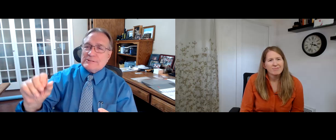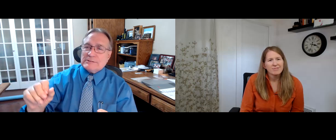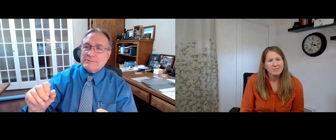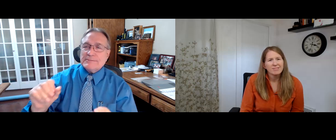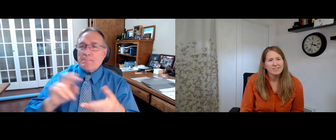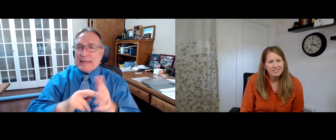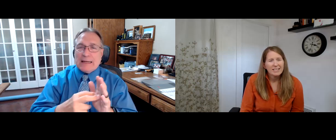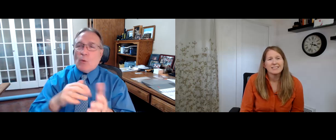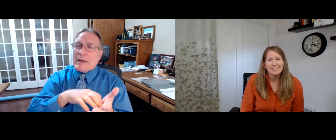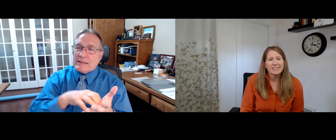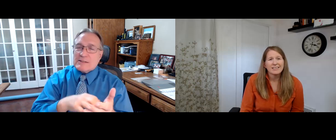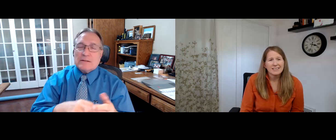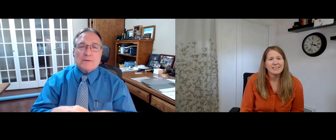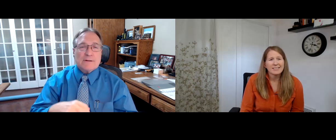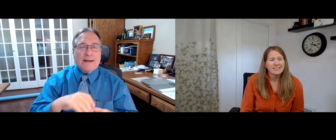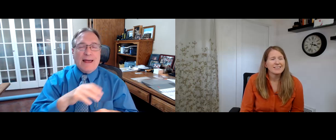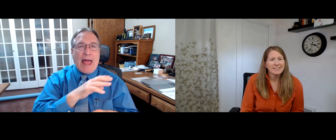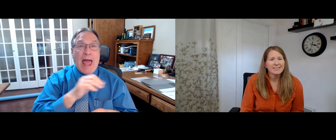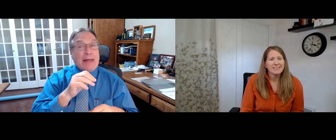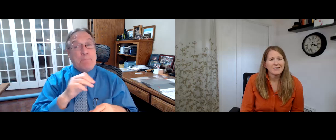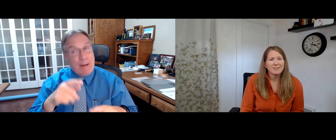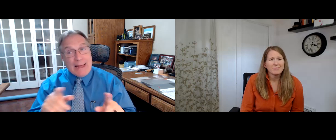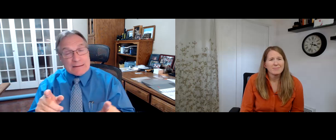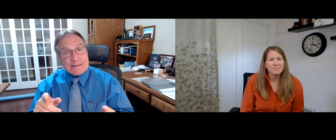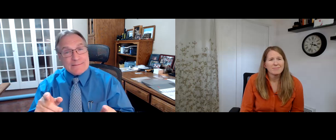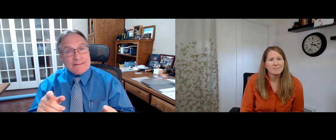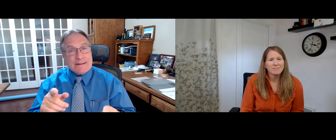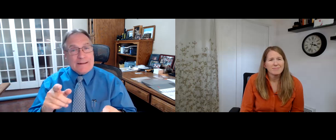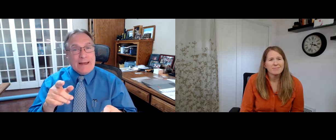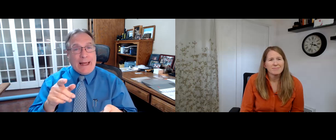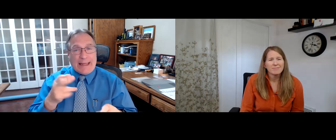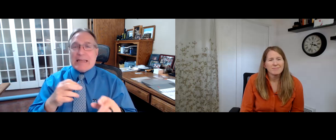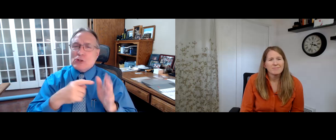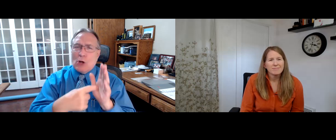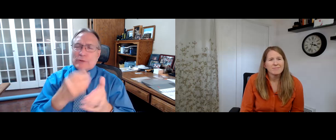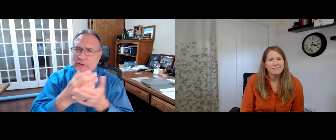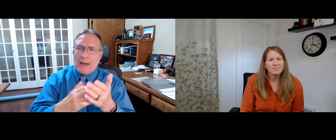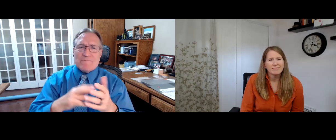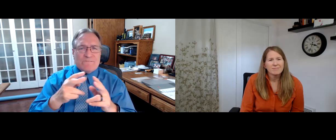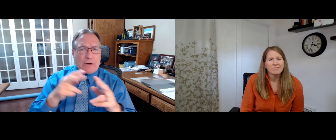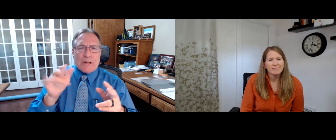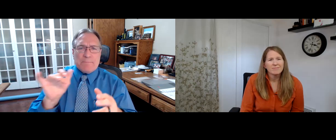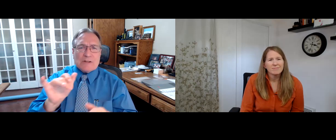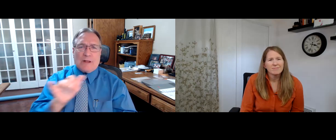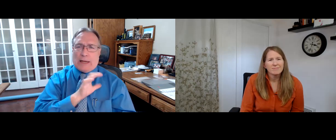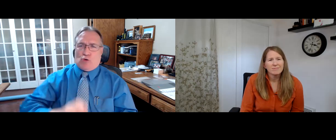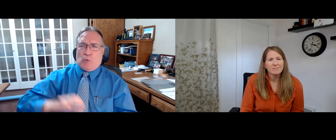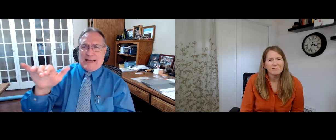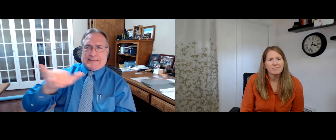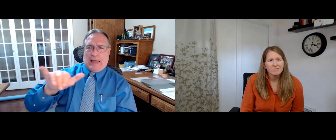foibles, meaning weaknesses. But he showed some very much like